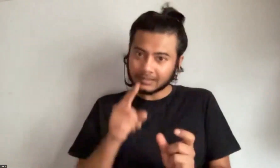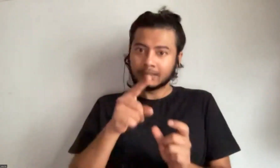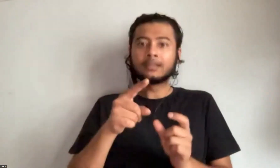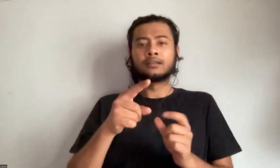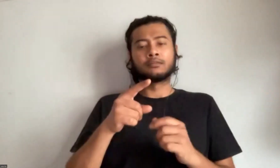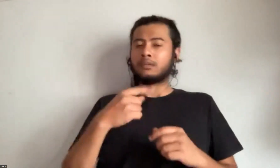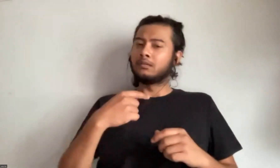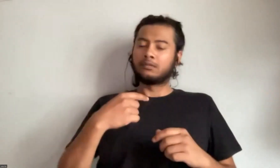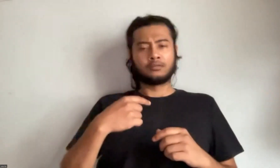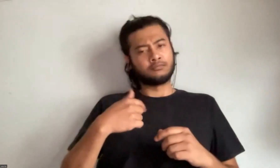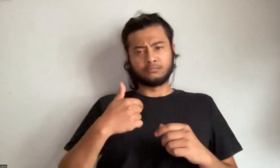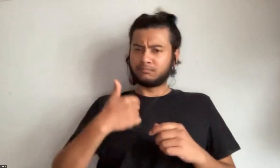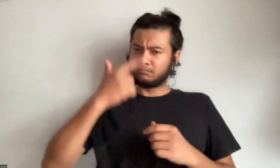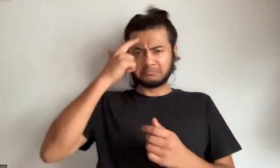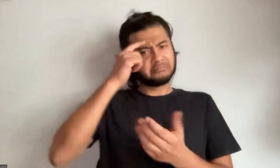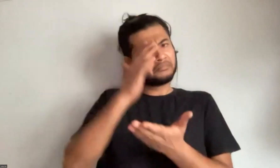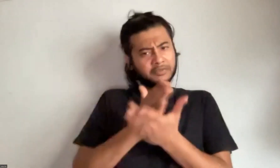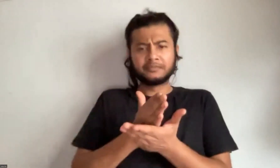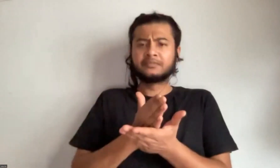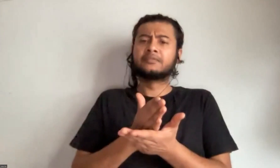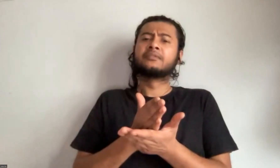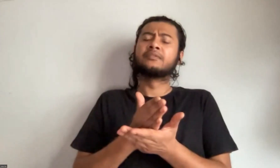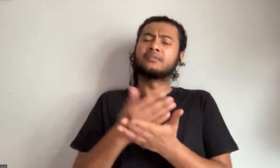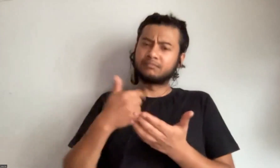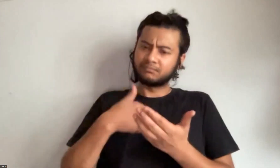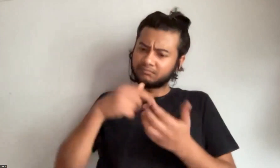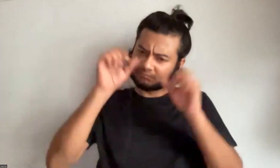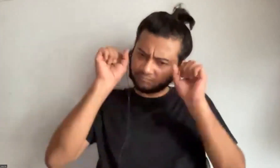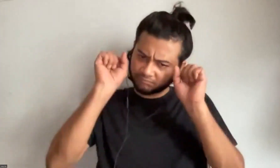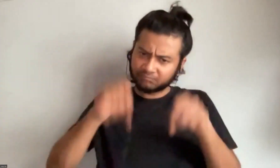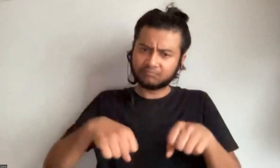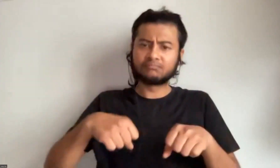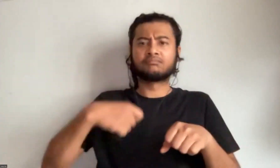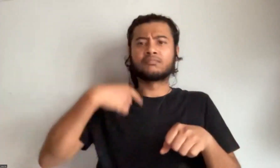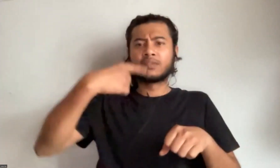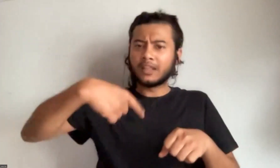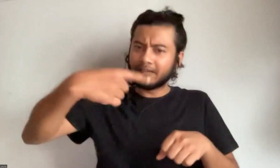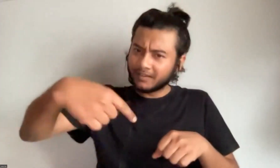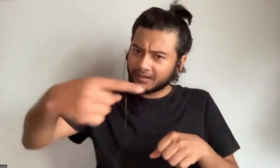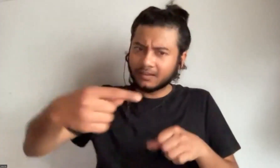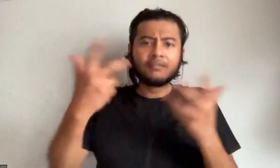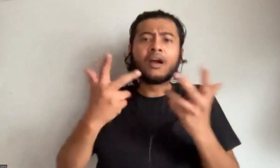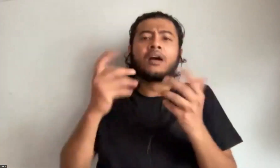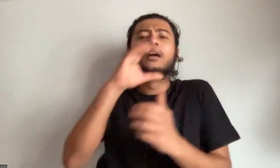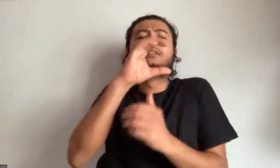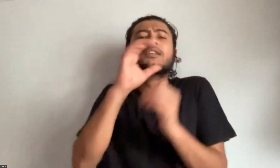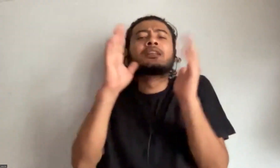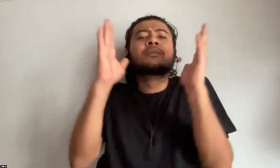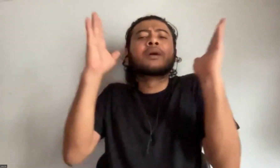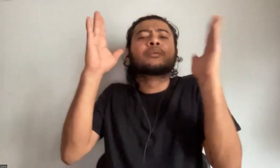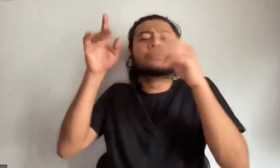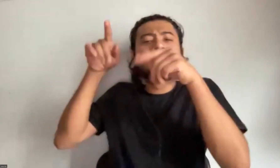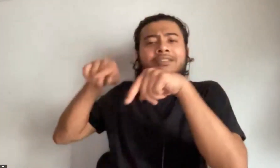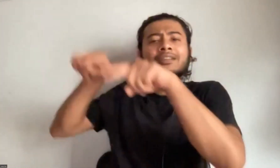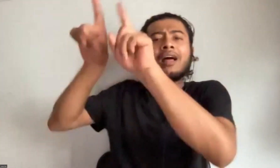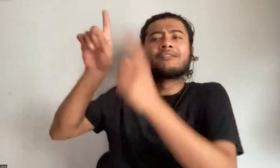of chanting, so that we can perfect our life and we can go back to Krishna after completing this birth.